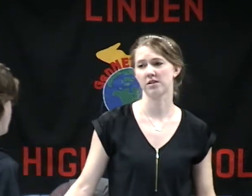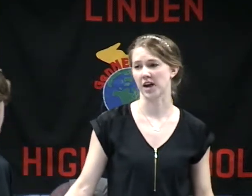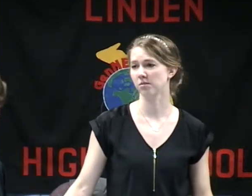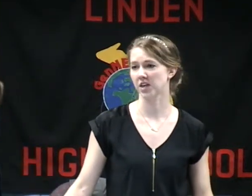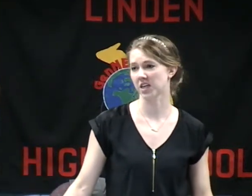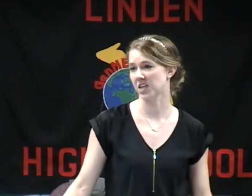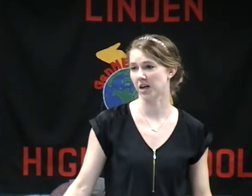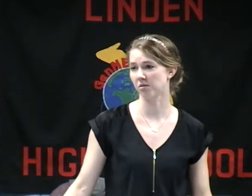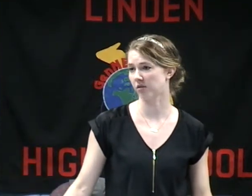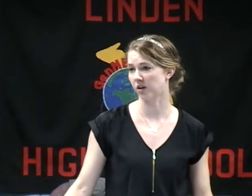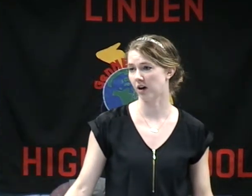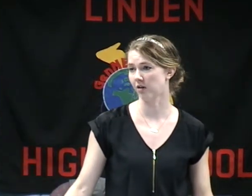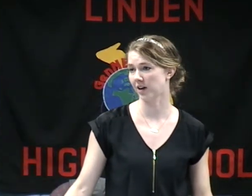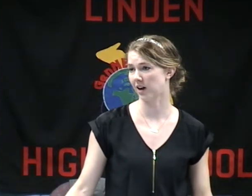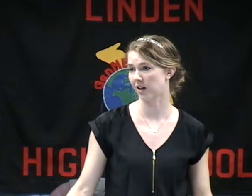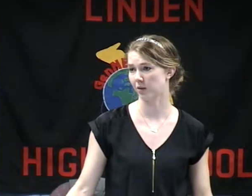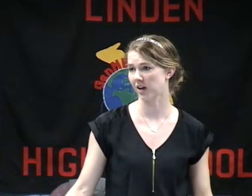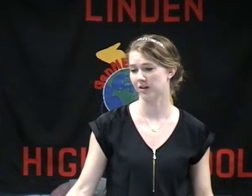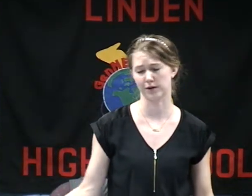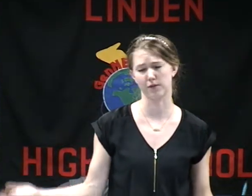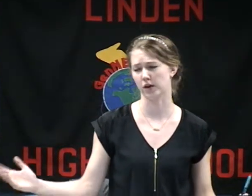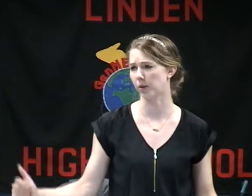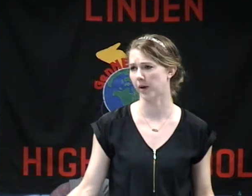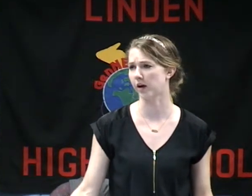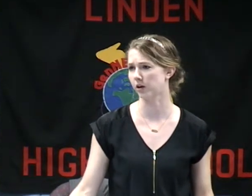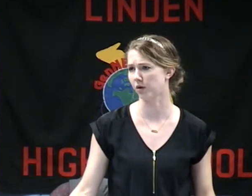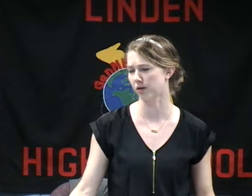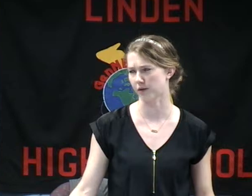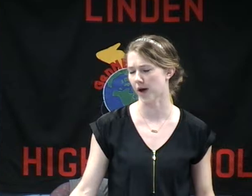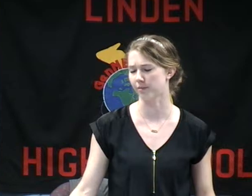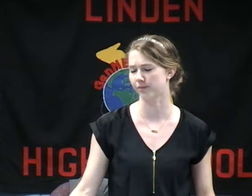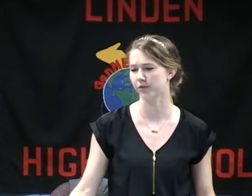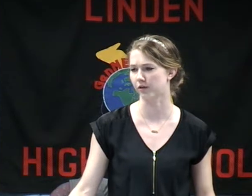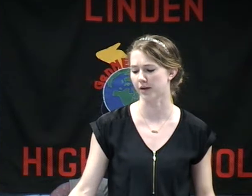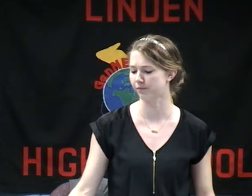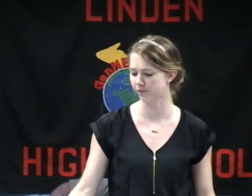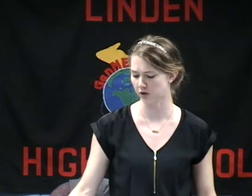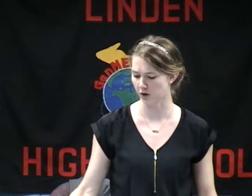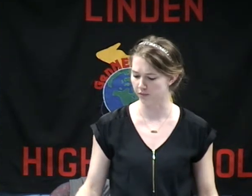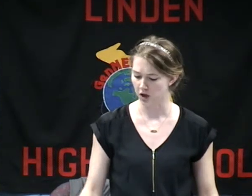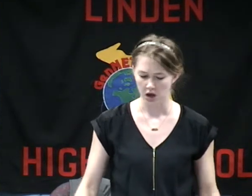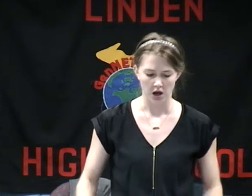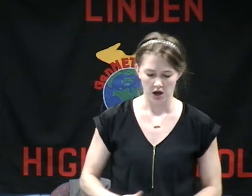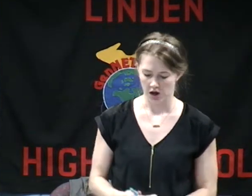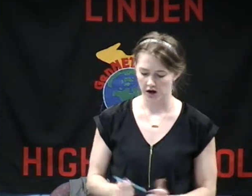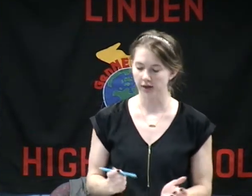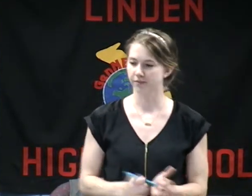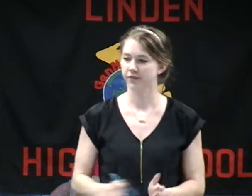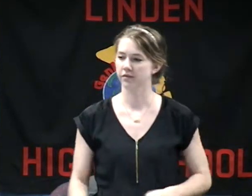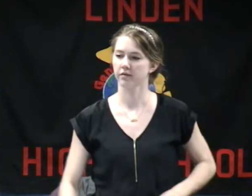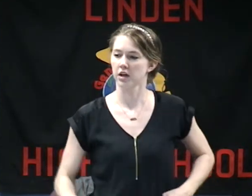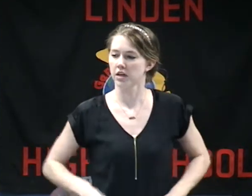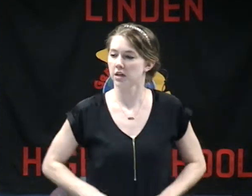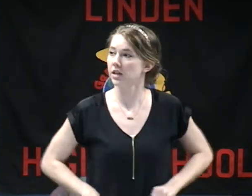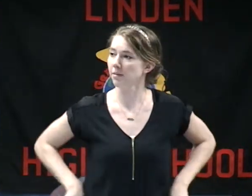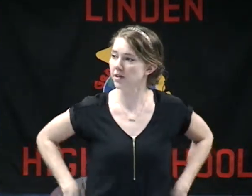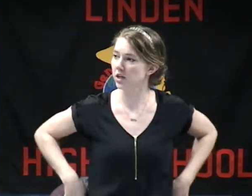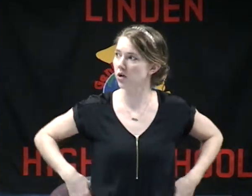time, take it tonight before you go and get it out of the way because you're fully prepared. You know the vocab. You're fine. So, all right. Yep. See you